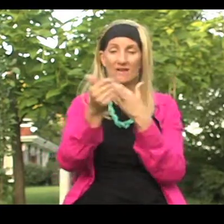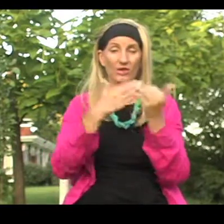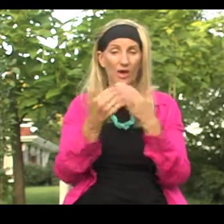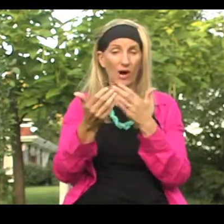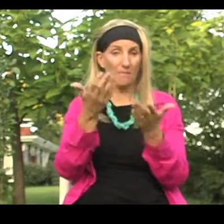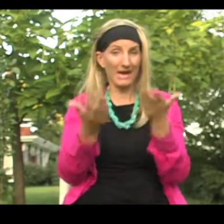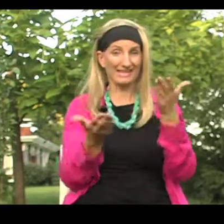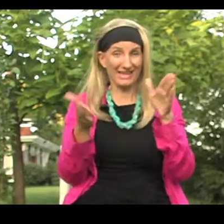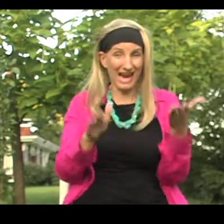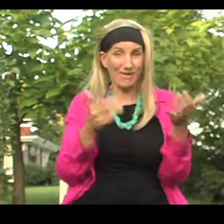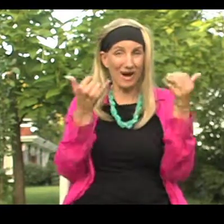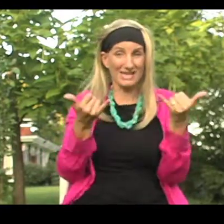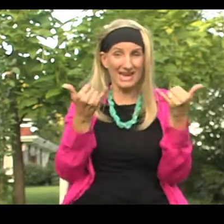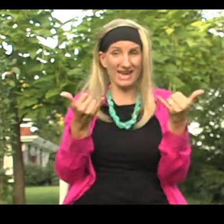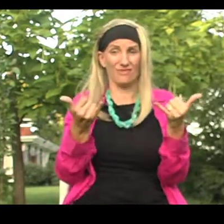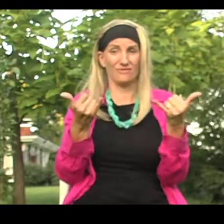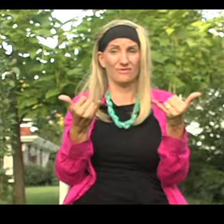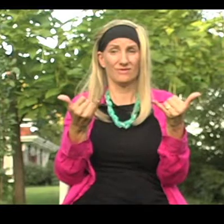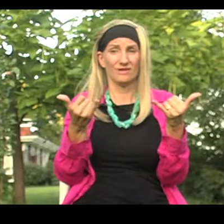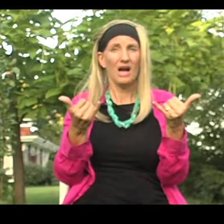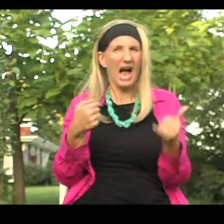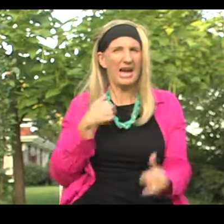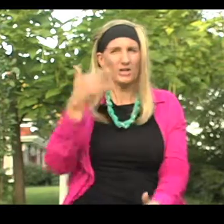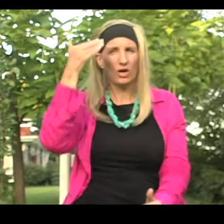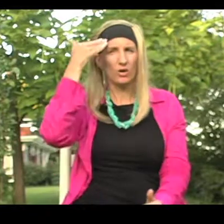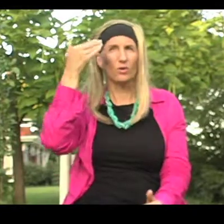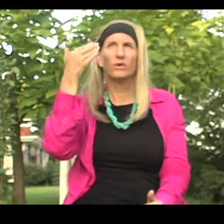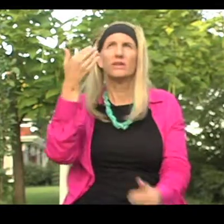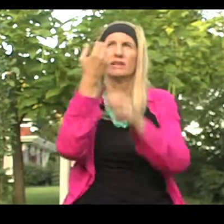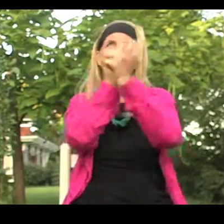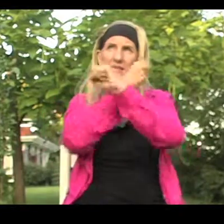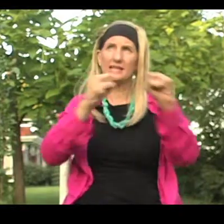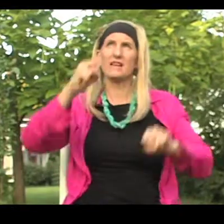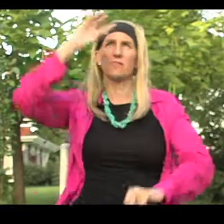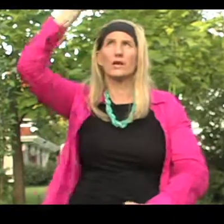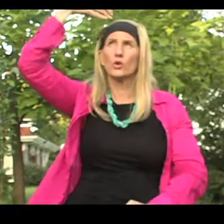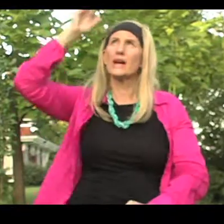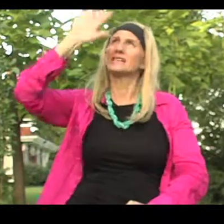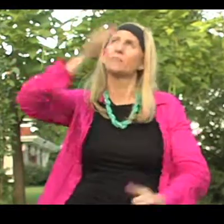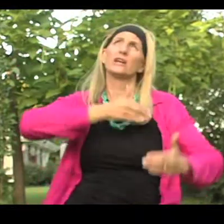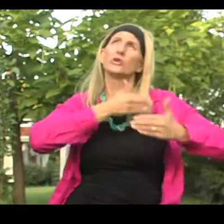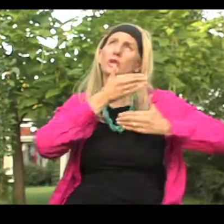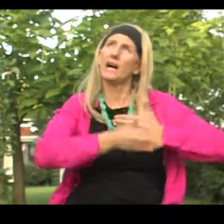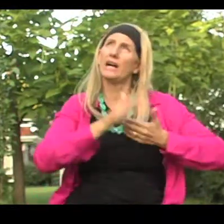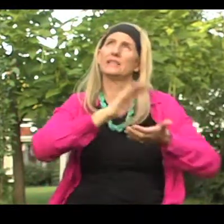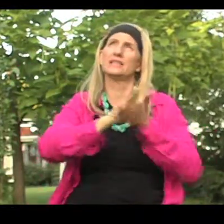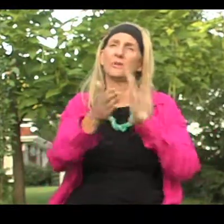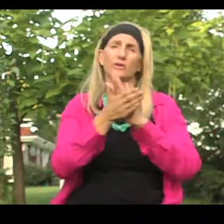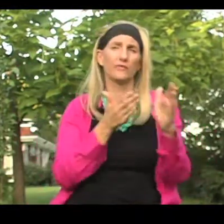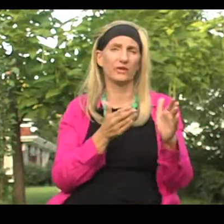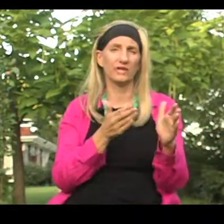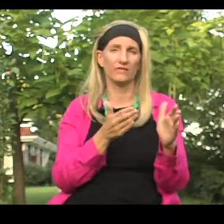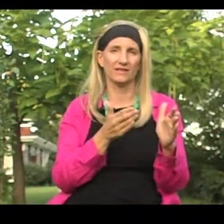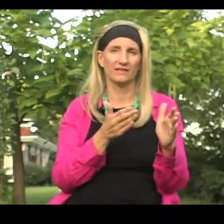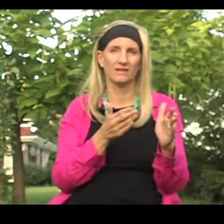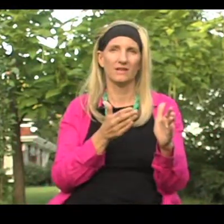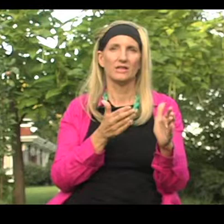though I might die right now, I know that I'm saved by grace, by your kindness, by your forgiveness. So